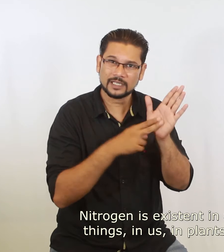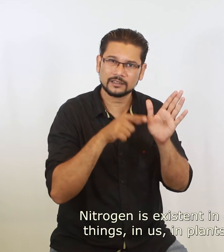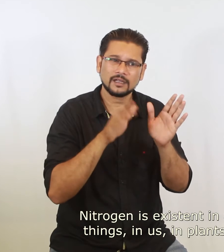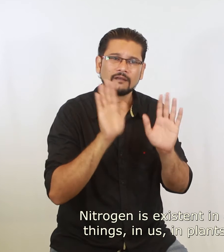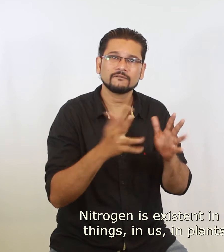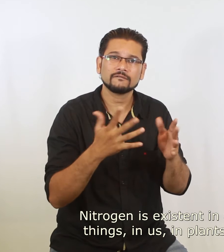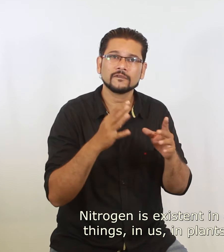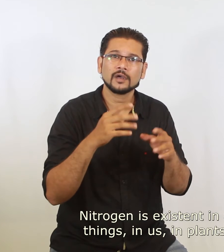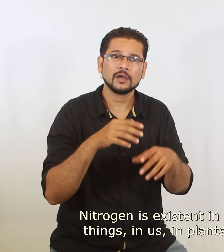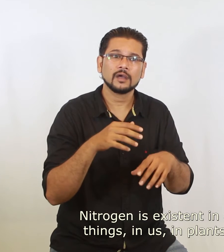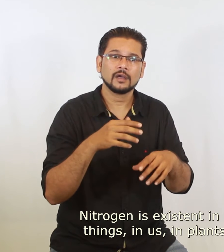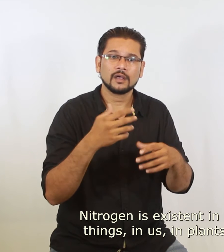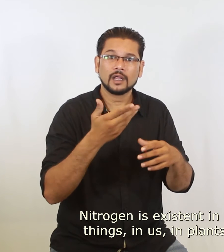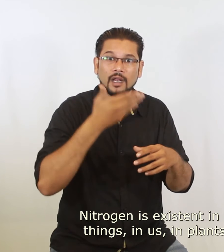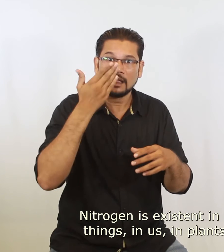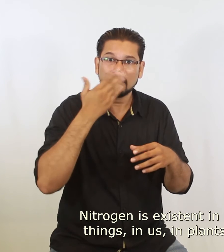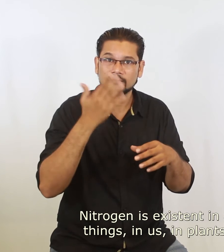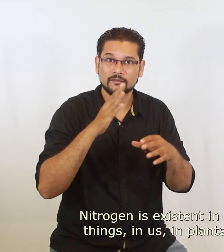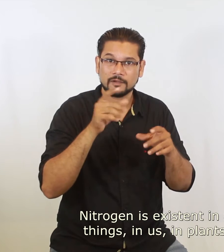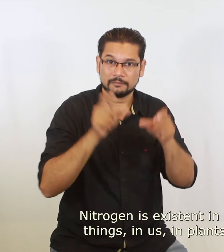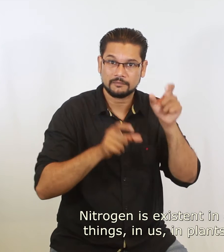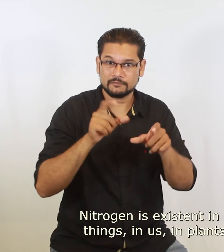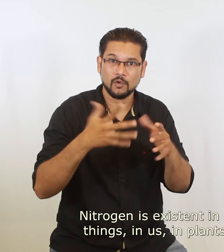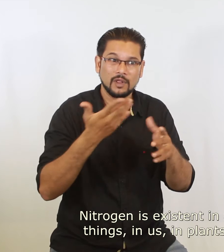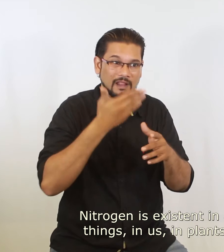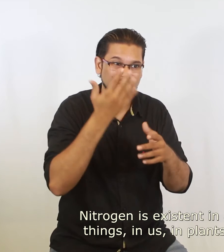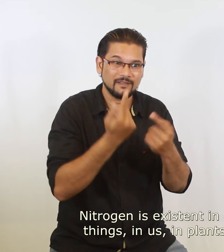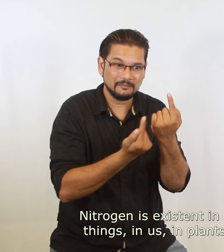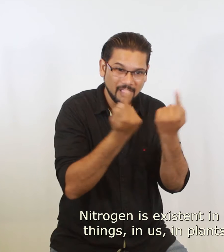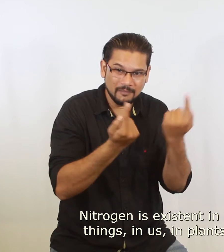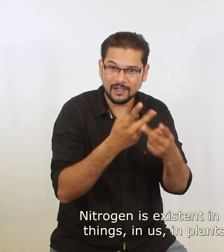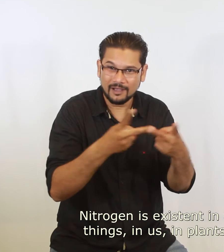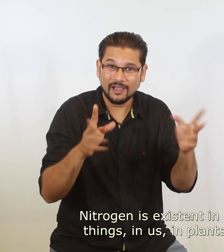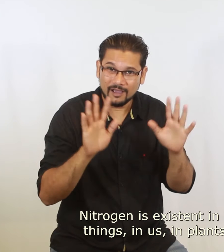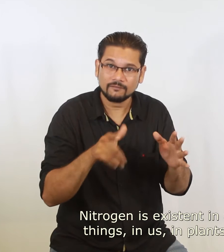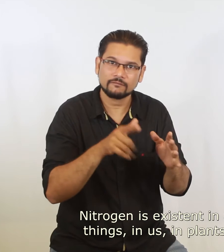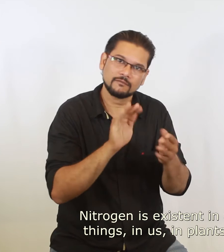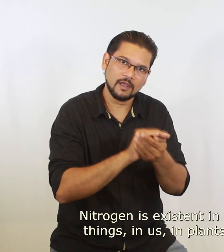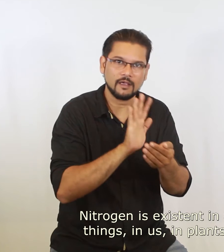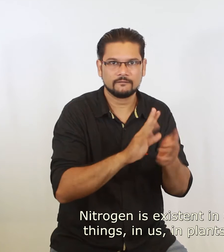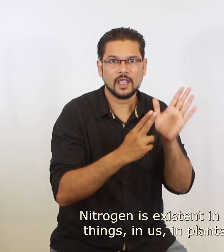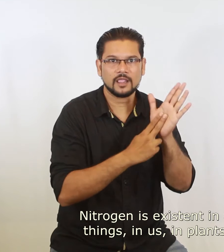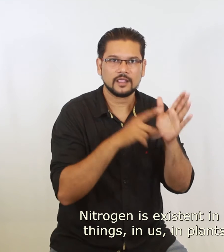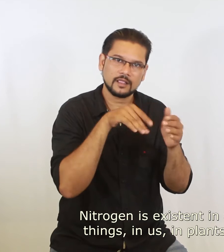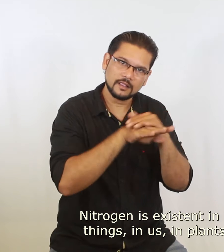Nitrogen is existent in all of living things, in us, in plants, in foods.